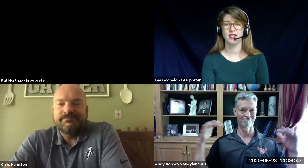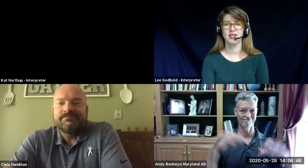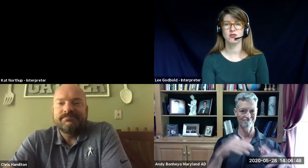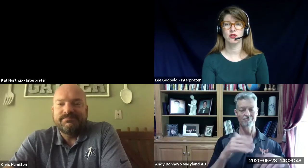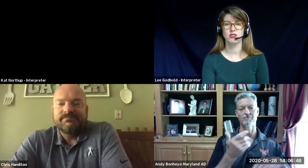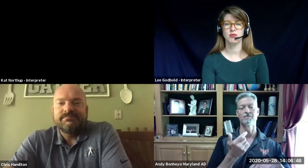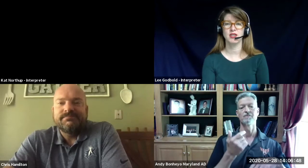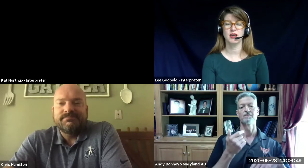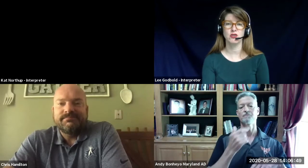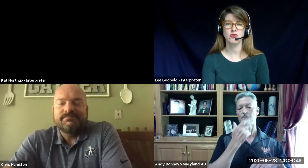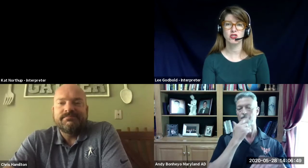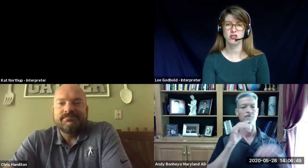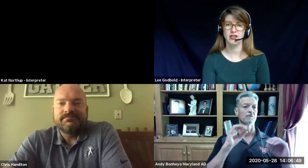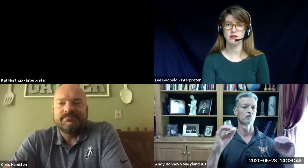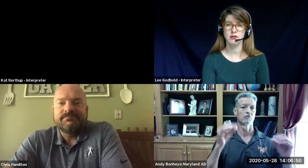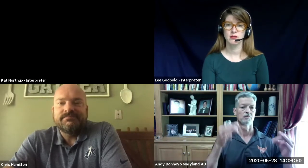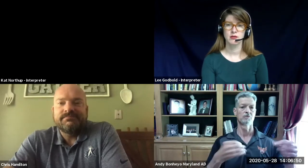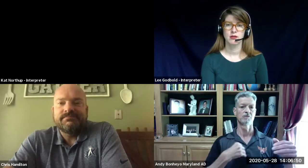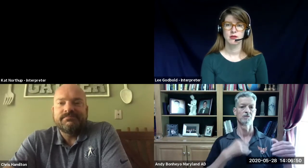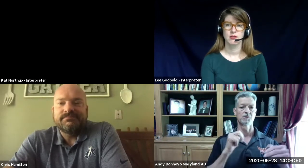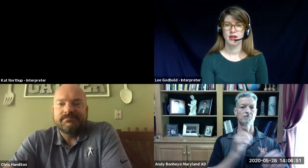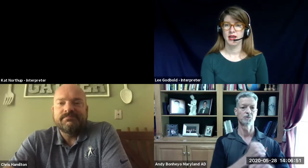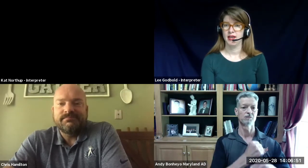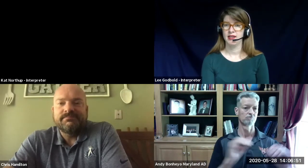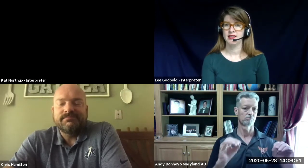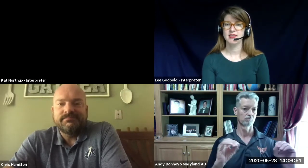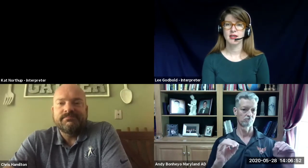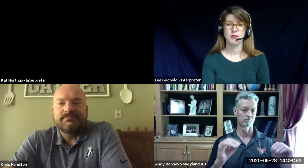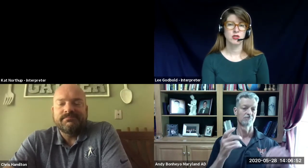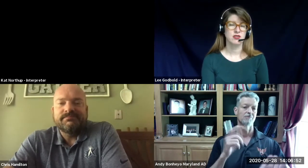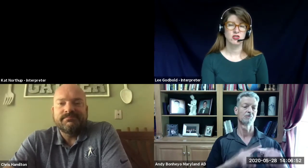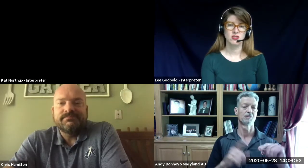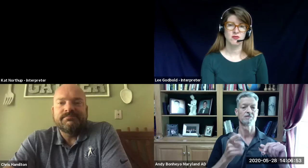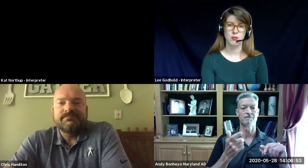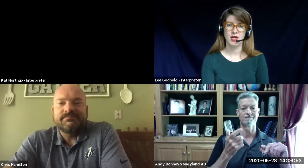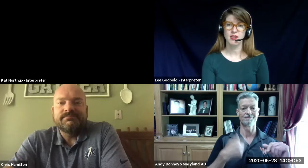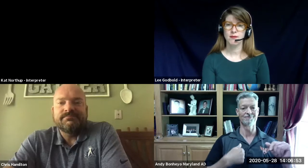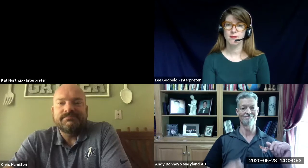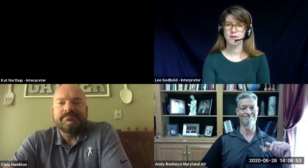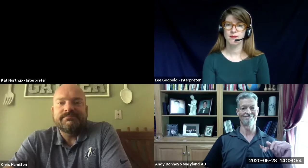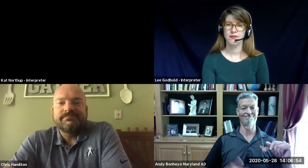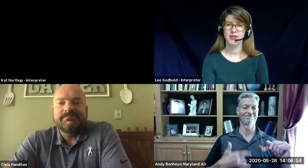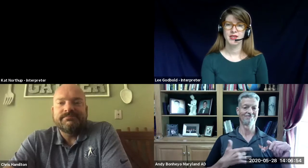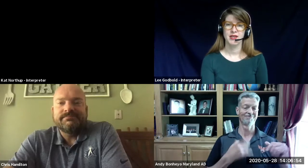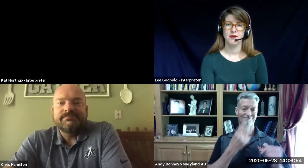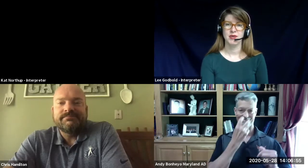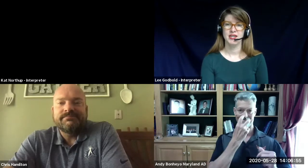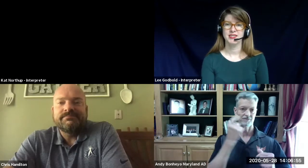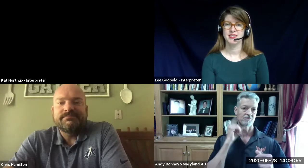is going to be a huge turnout. And at this time, no decisions have been made. But